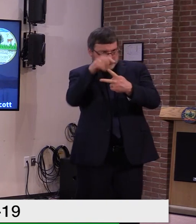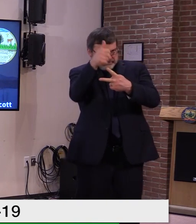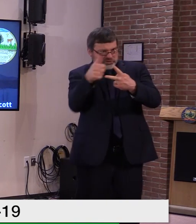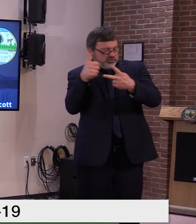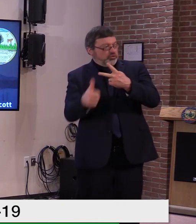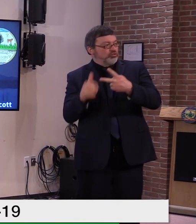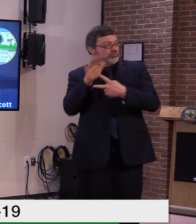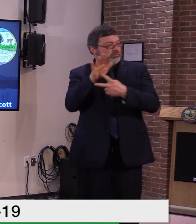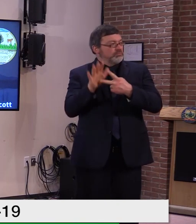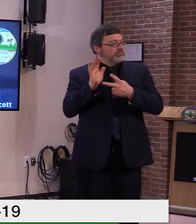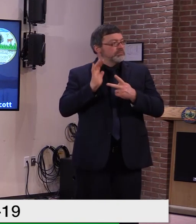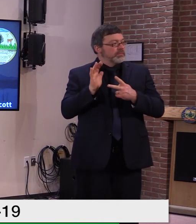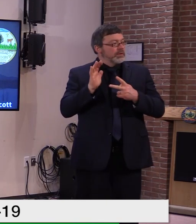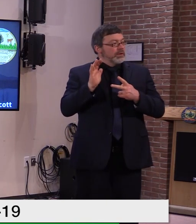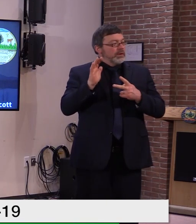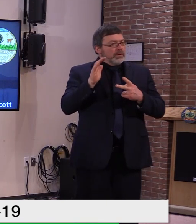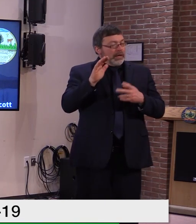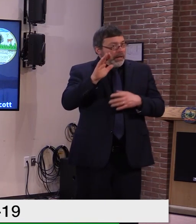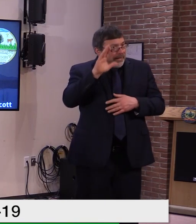total